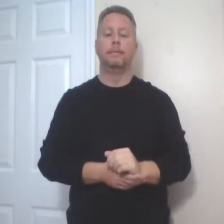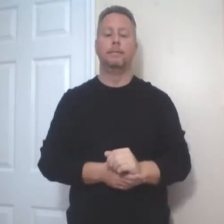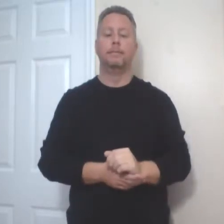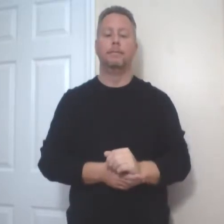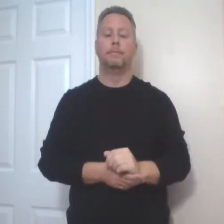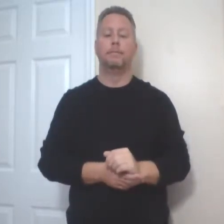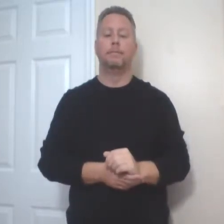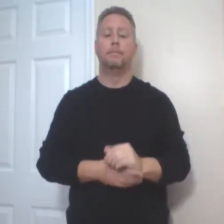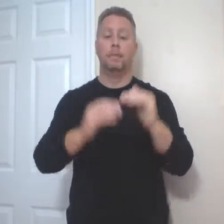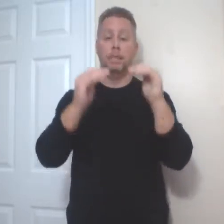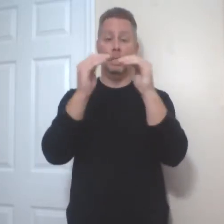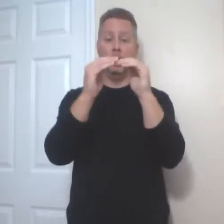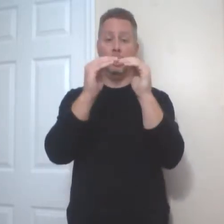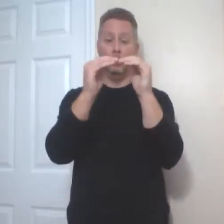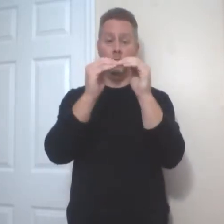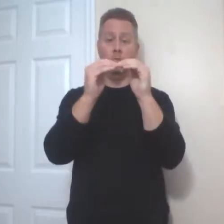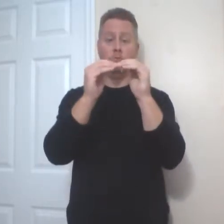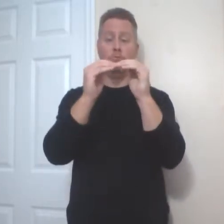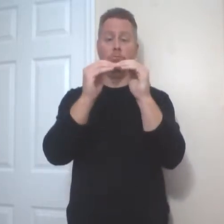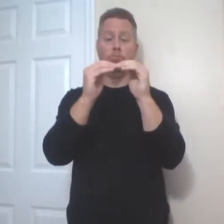My equal sign is still here. So,